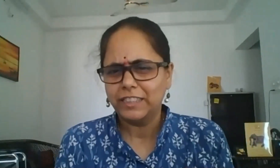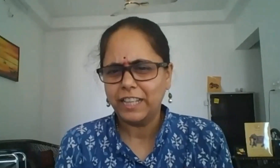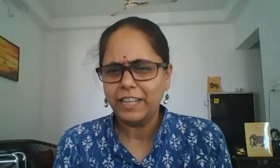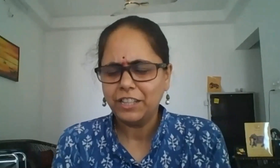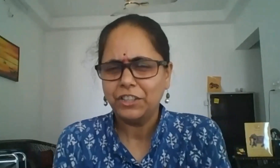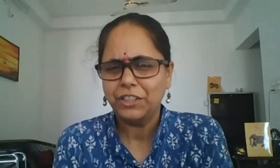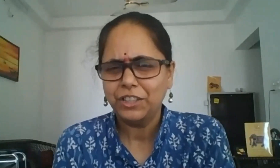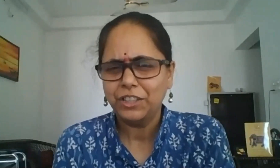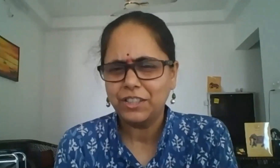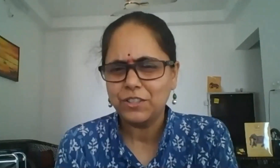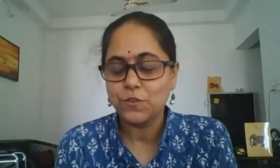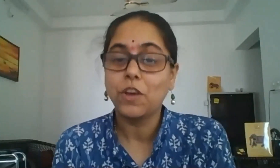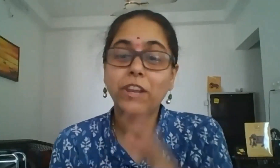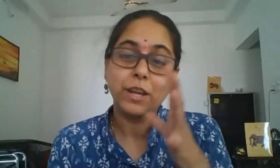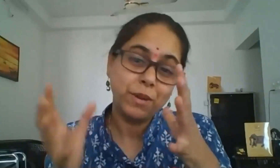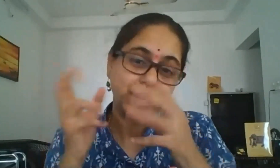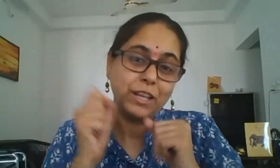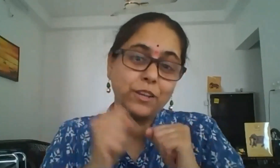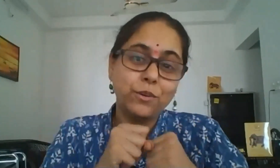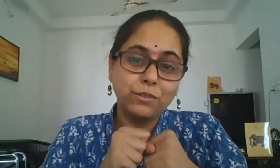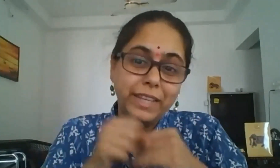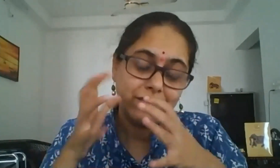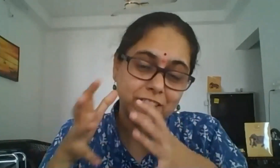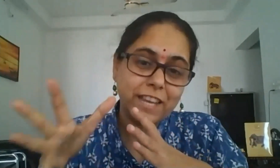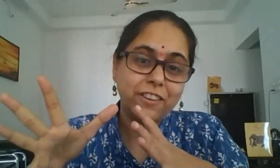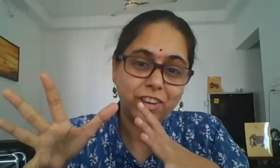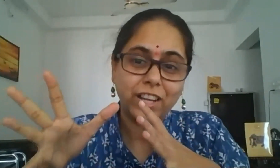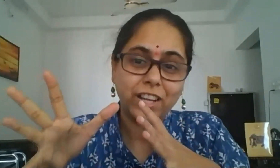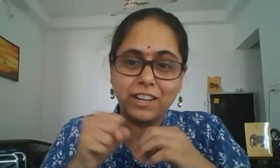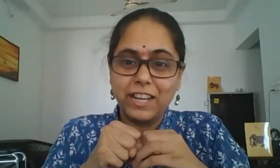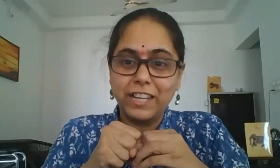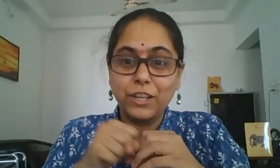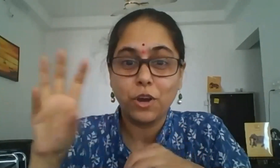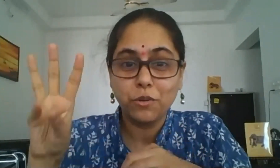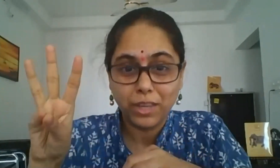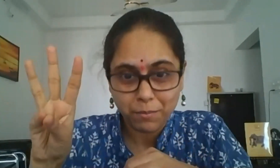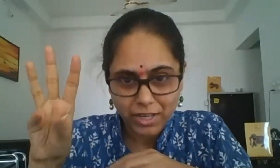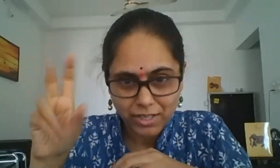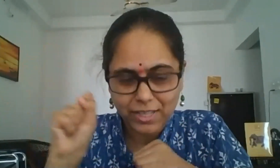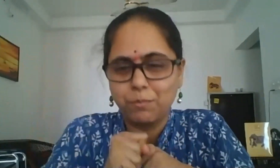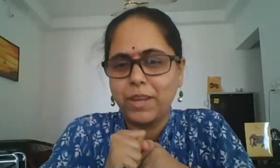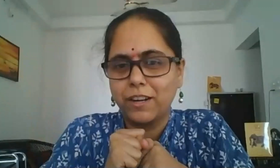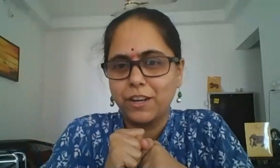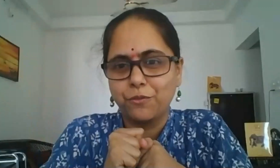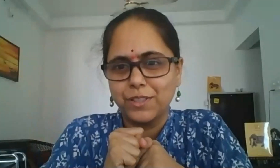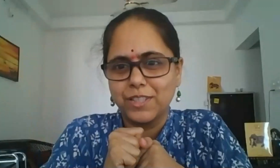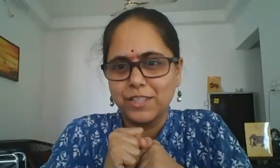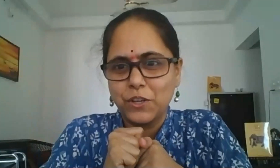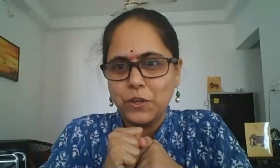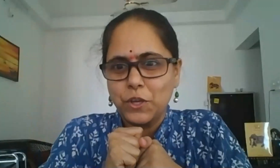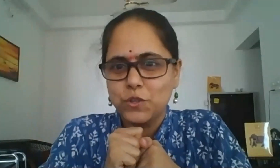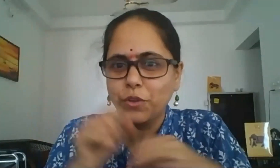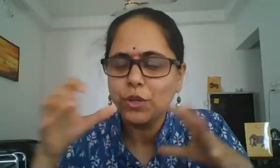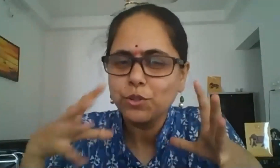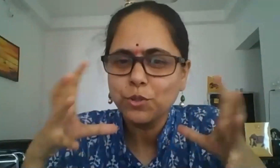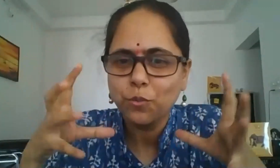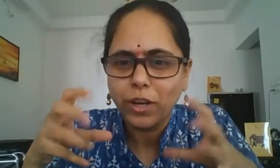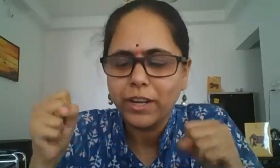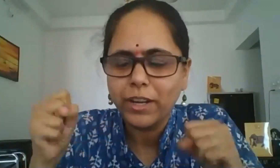Right? So now let me tell you, leave aside 1 hour. I'll tell you how 3 minutes can make a difference. So we used to volunteer at